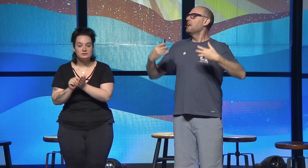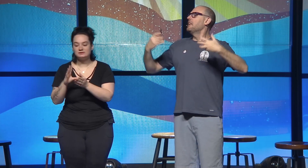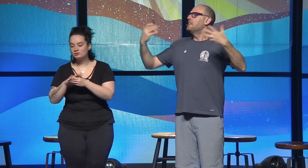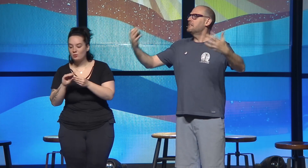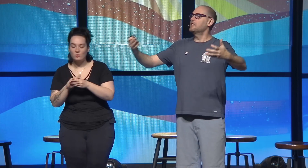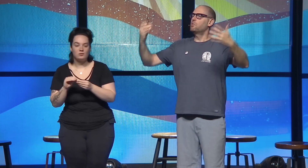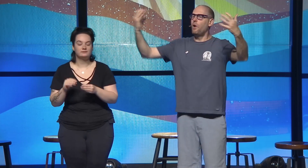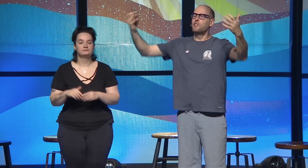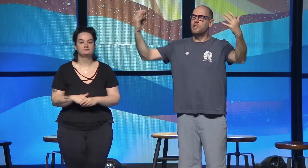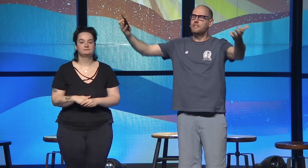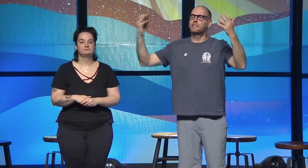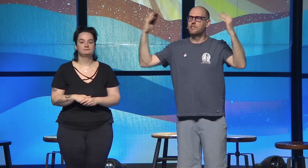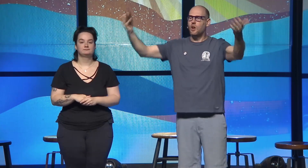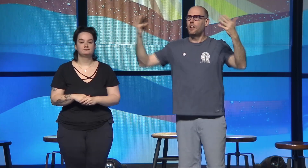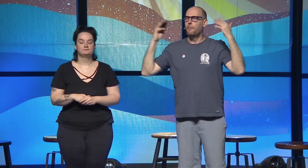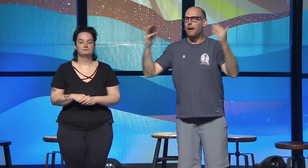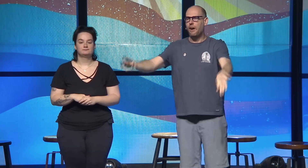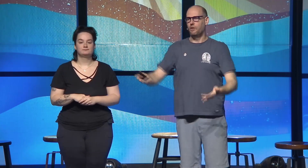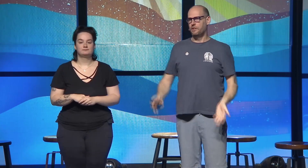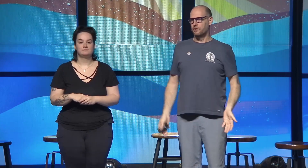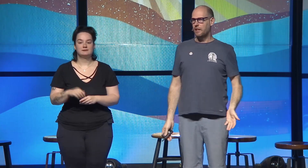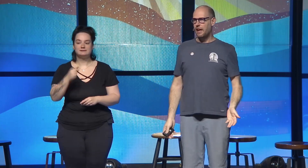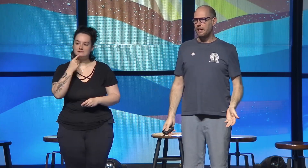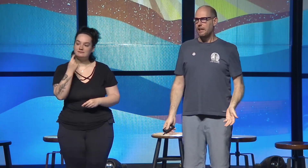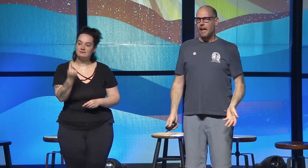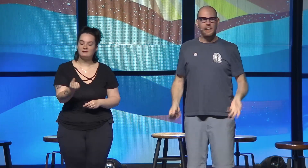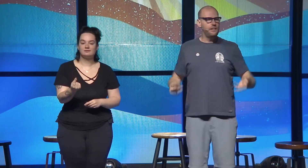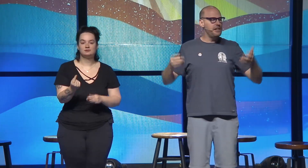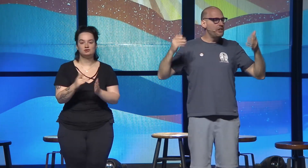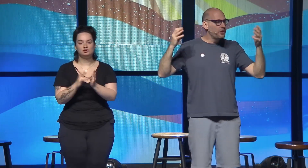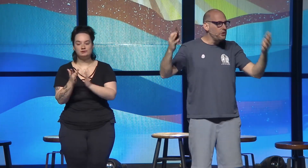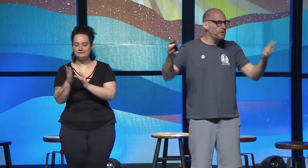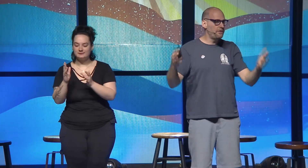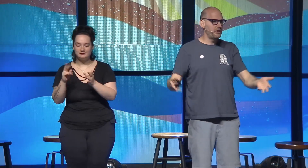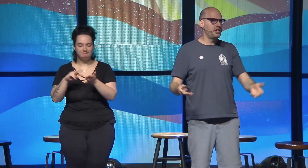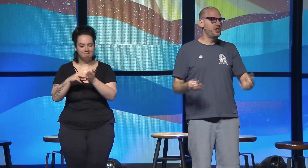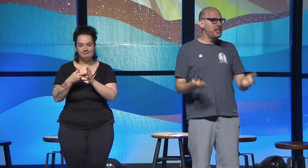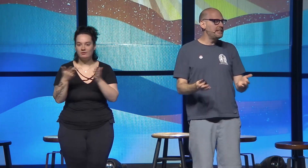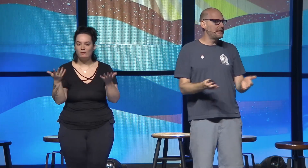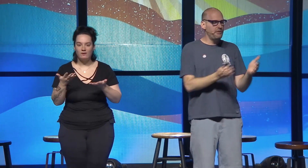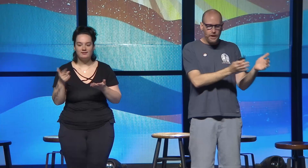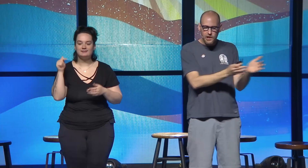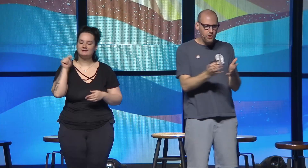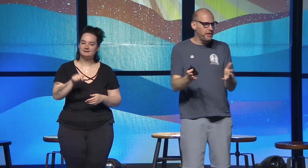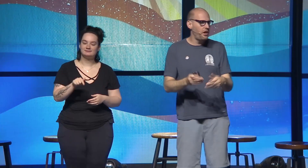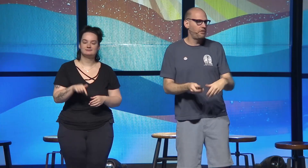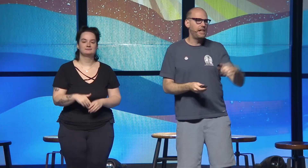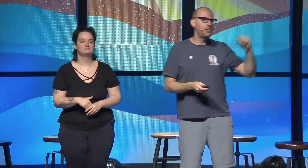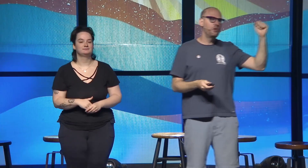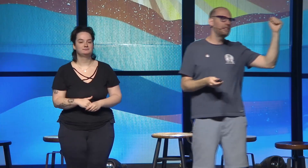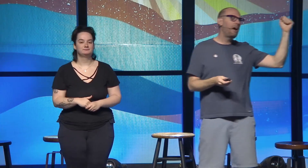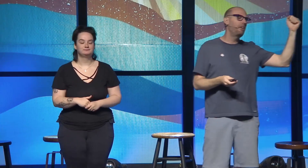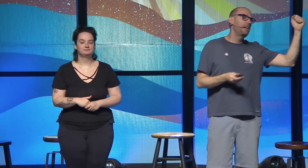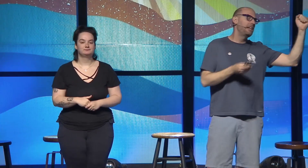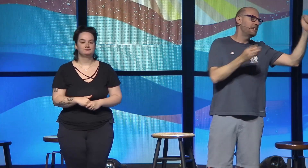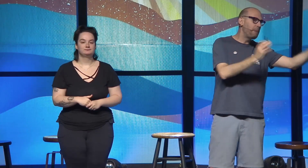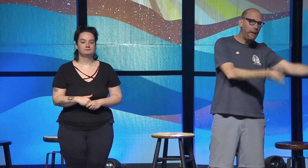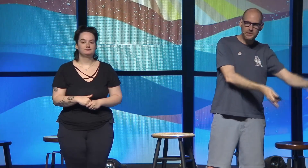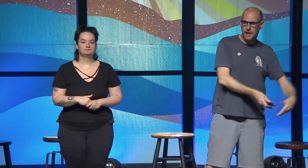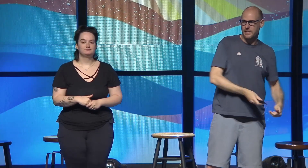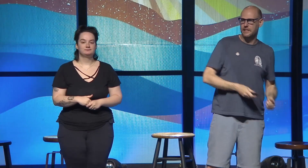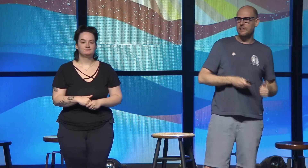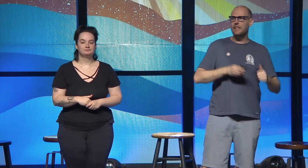telling us this is what Jesus is all about, okay? And in Luke's version, Jesus very early on, right? He goes out and